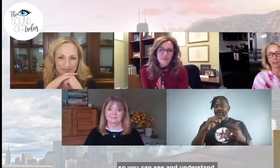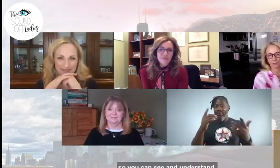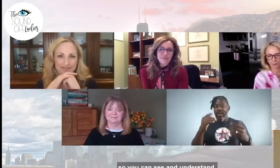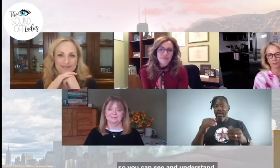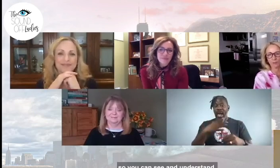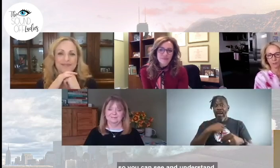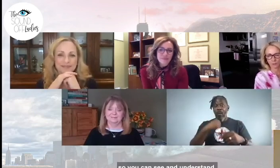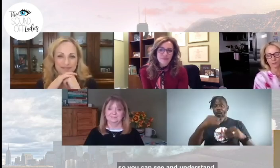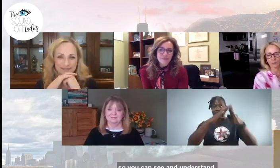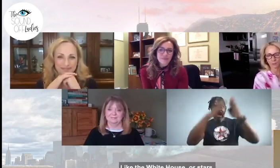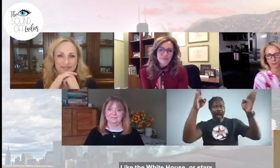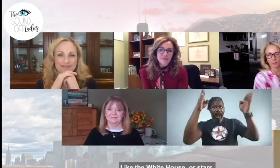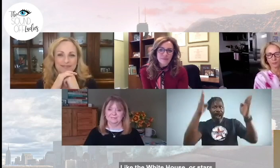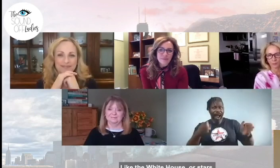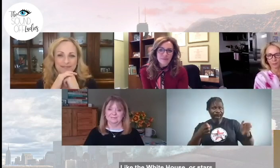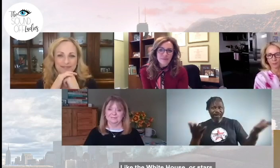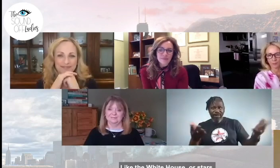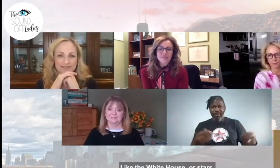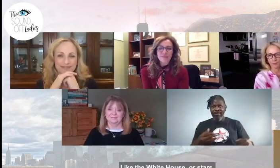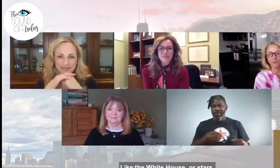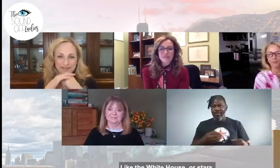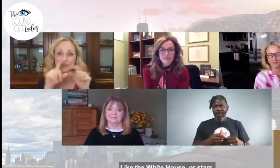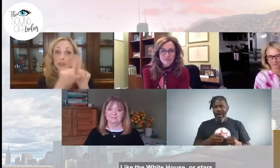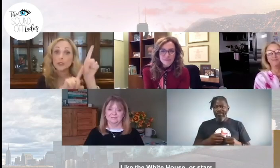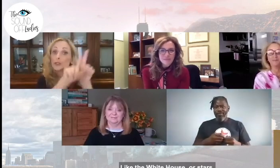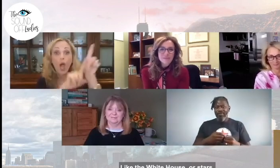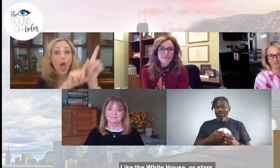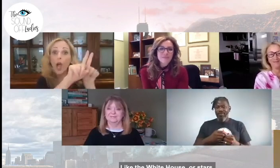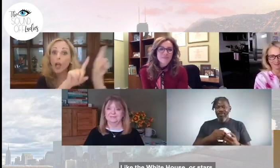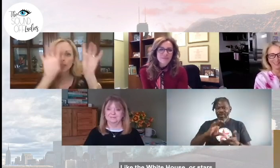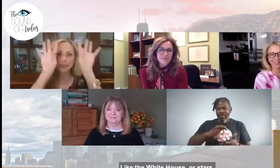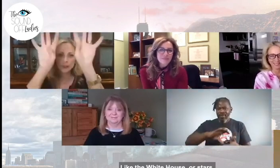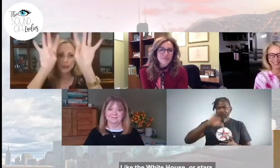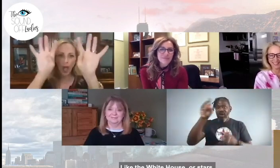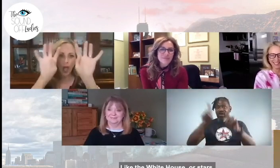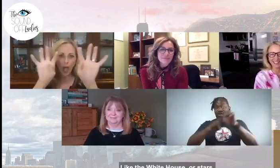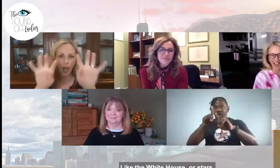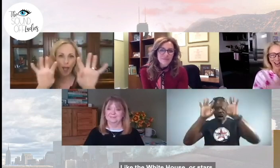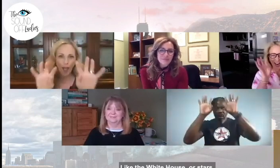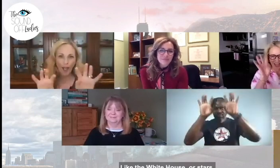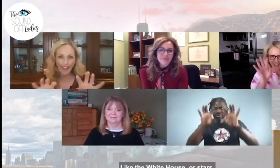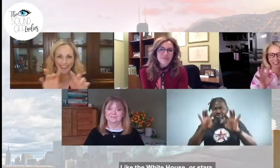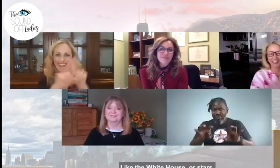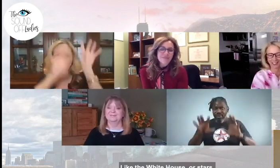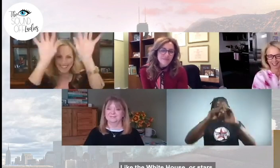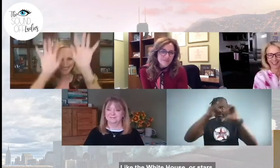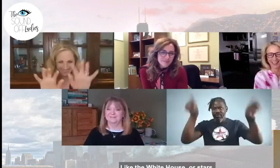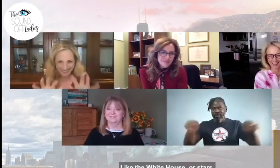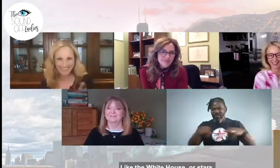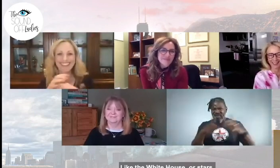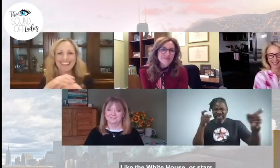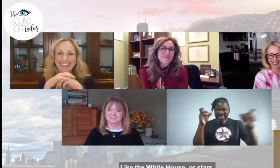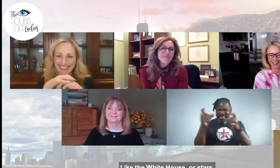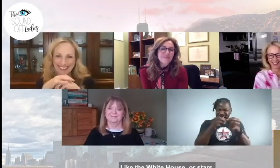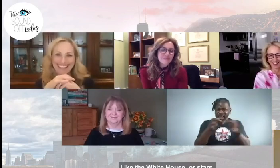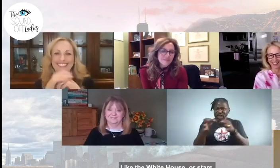But instead of signs, there was different shapes, like the White House or the stars or the